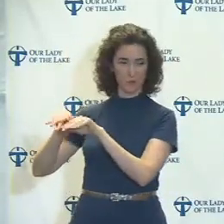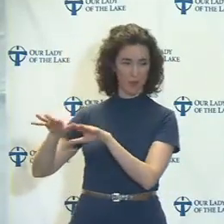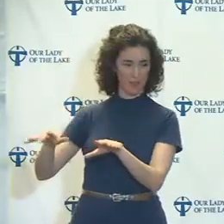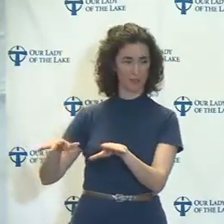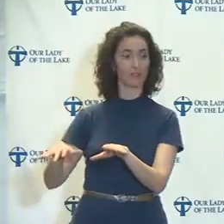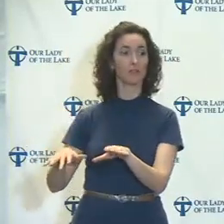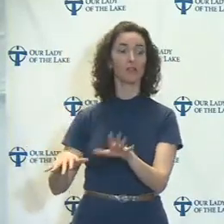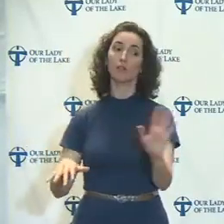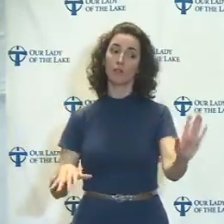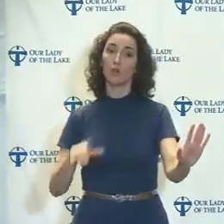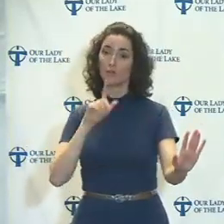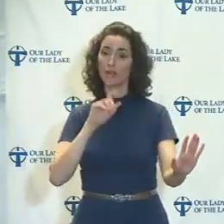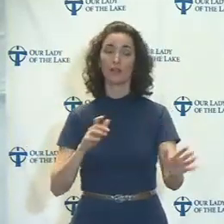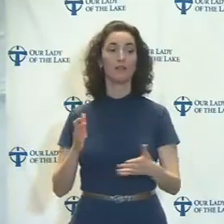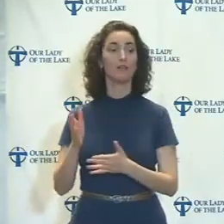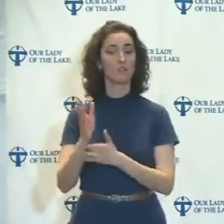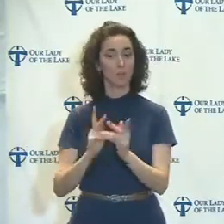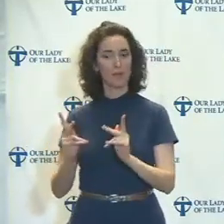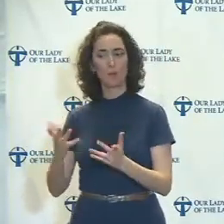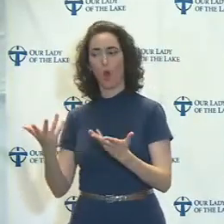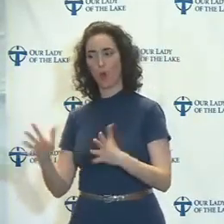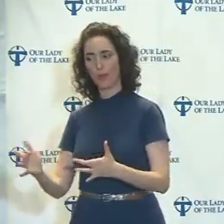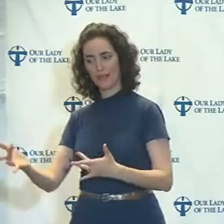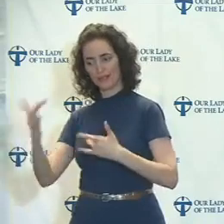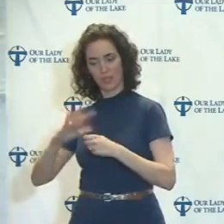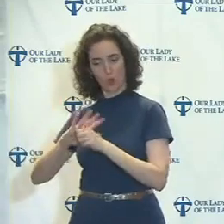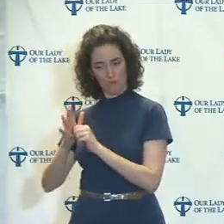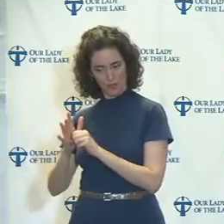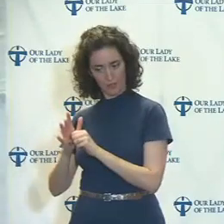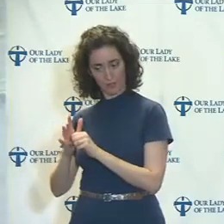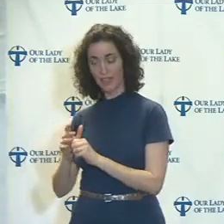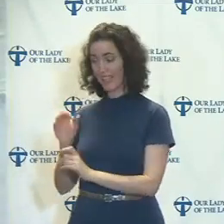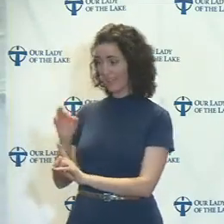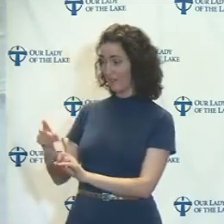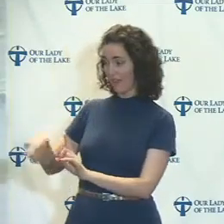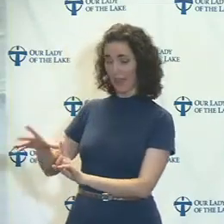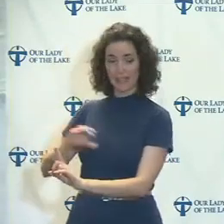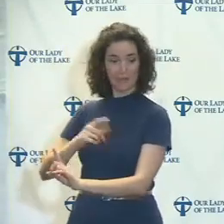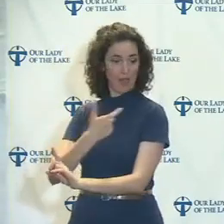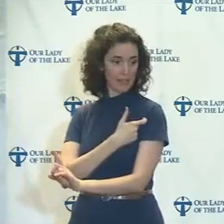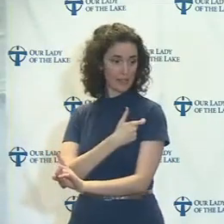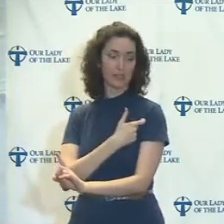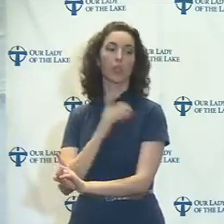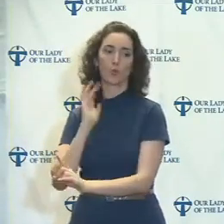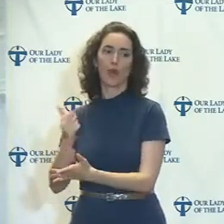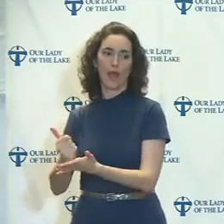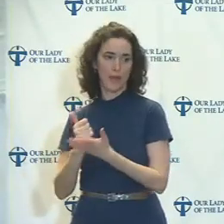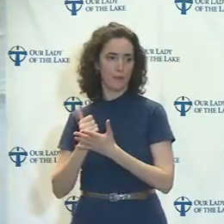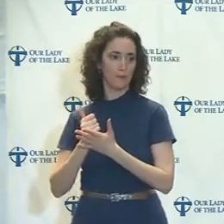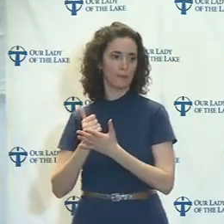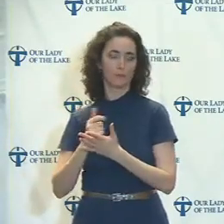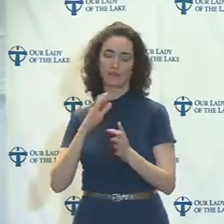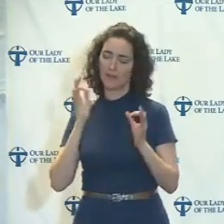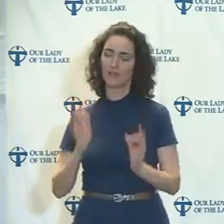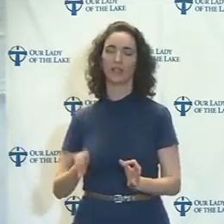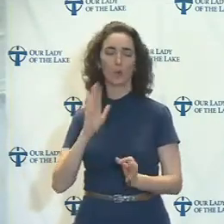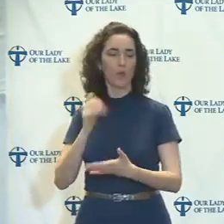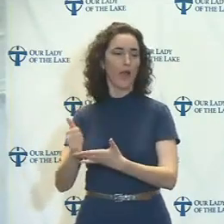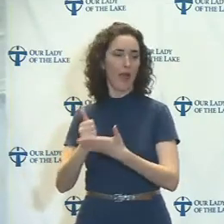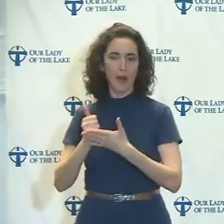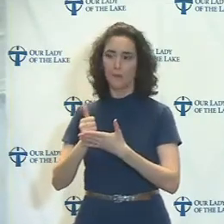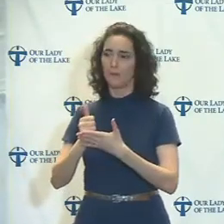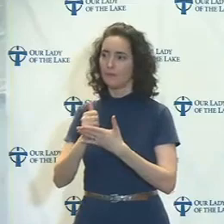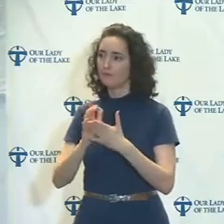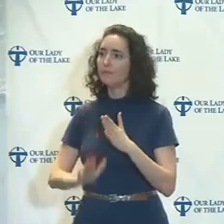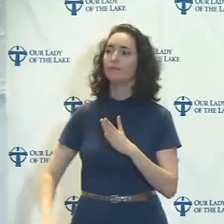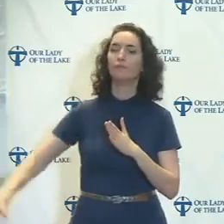there's benefit to people who had COVID already to get the vaccine when their time comes. Without question, there's benefit to